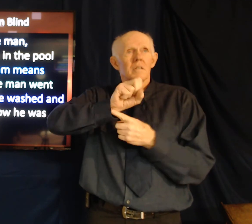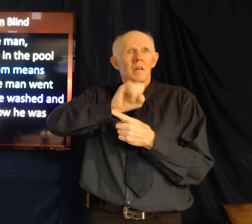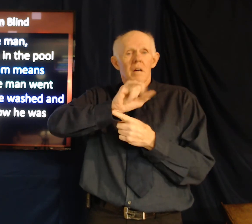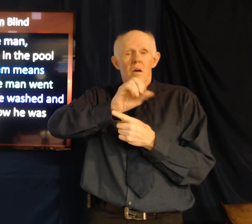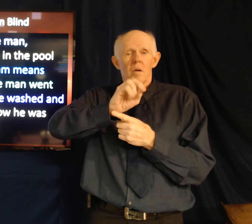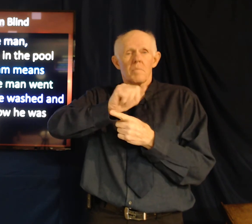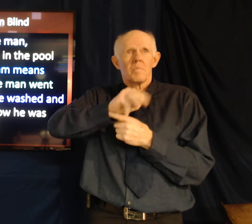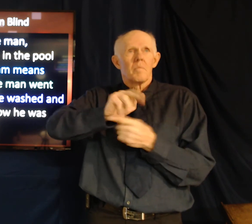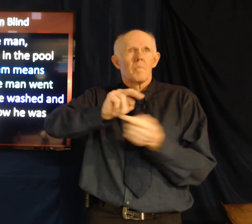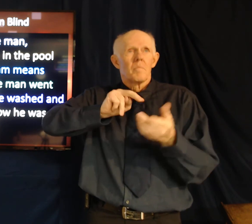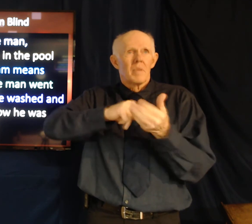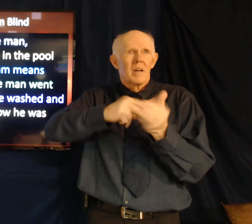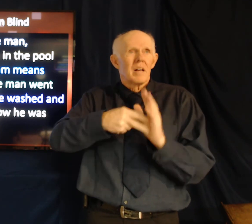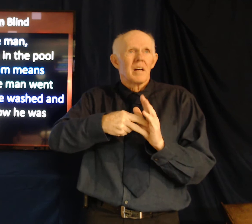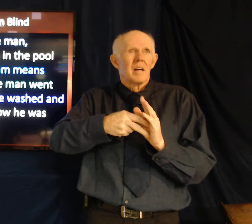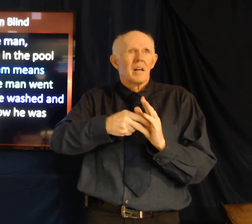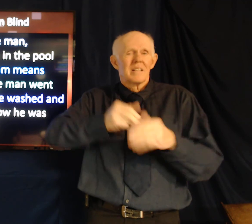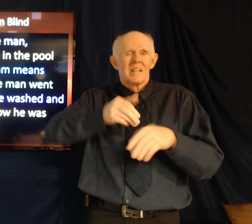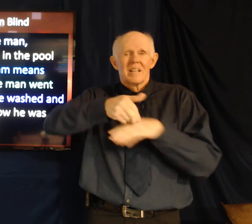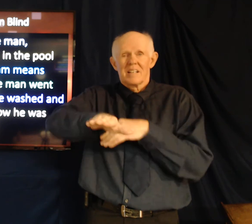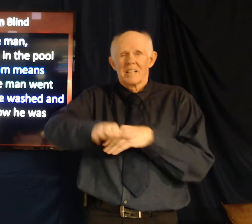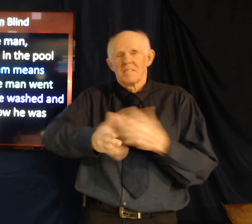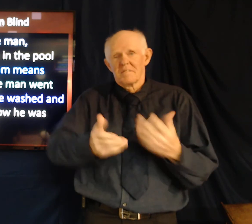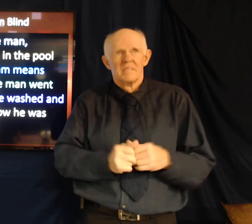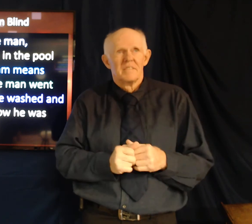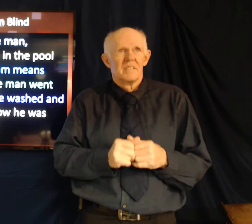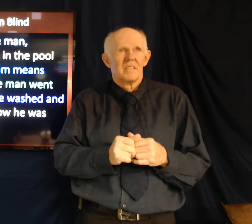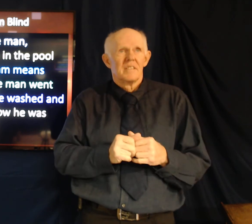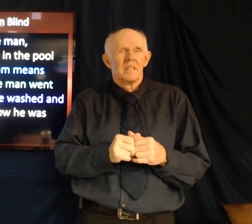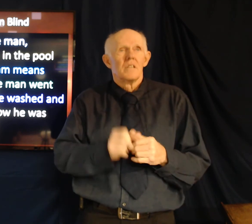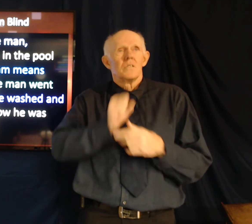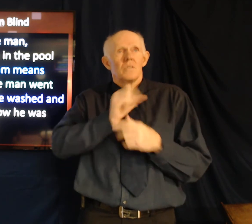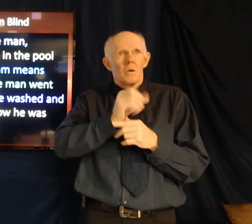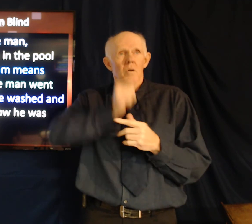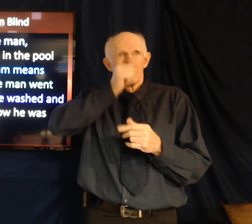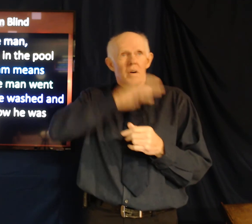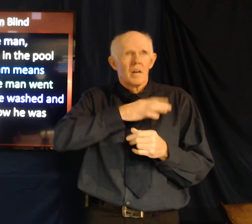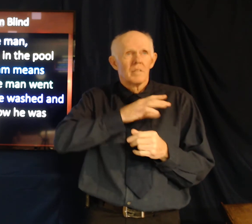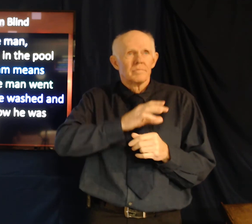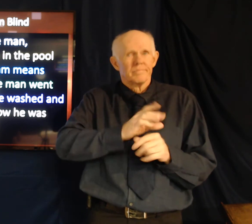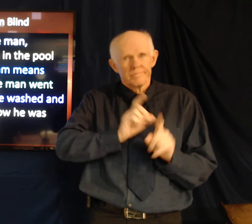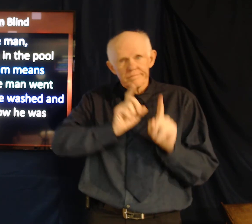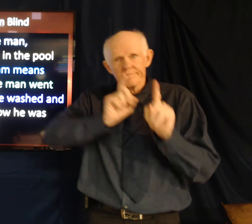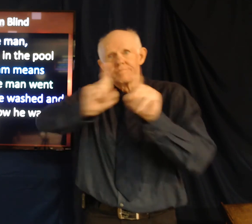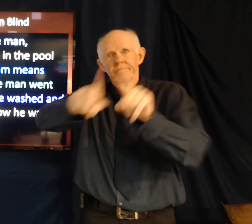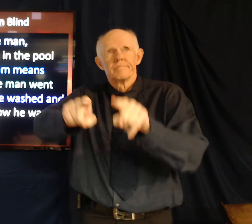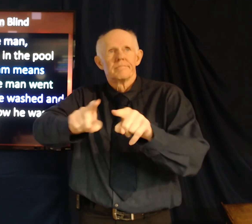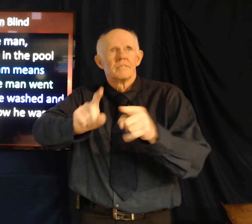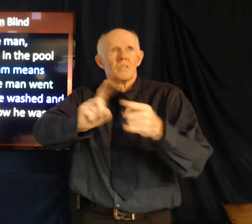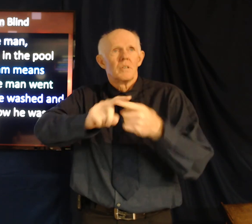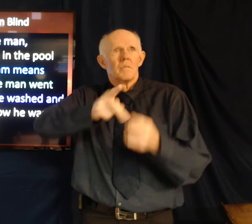Siloam means sent. So the man went to